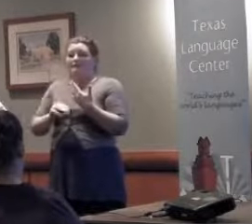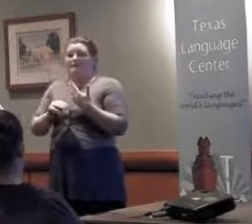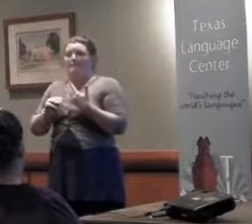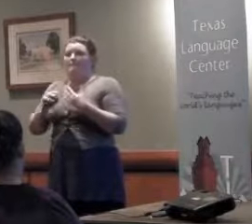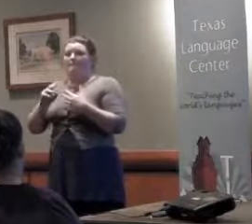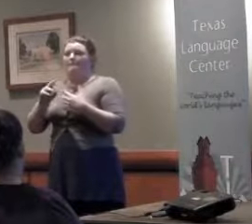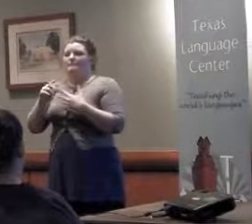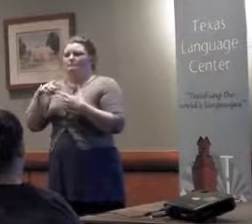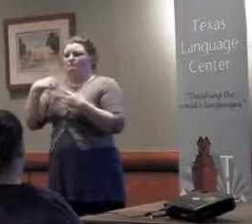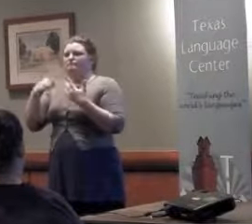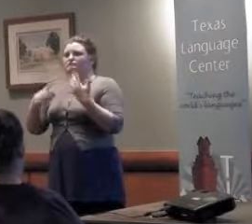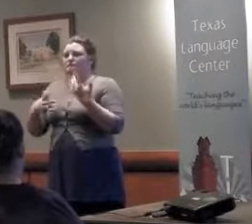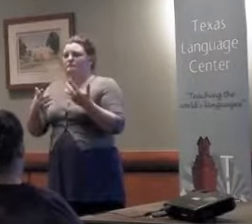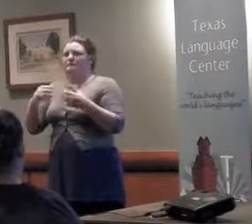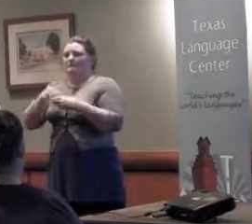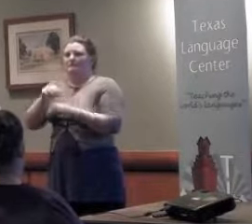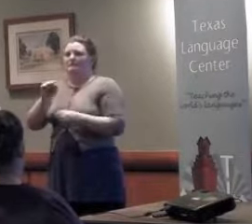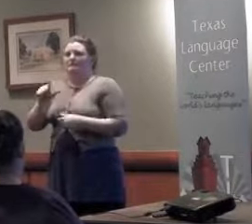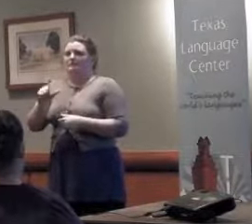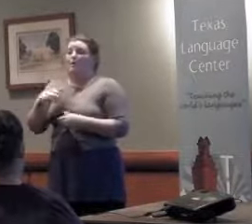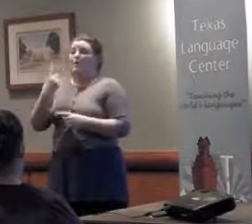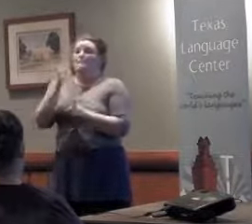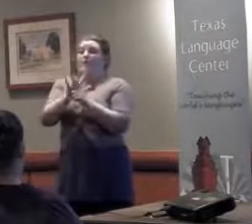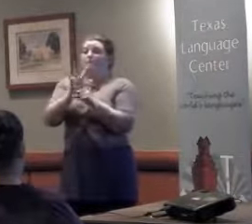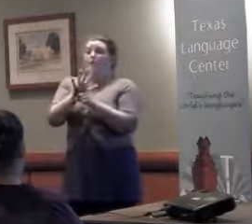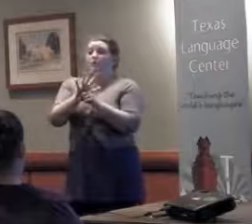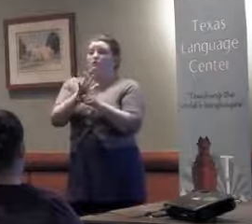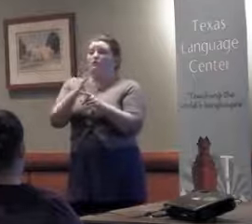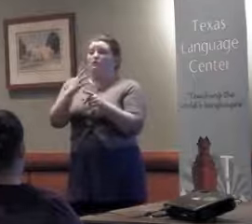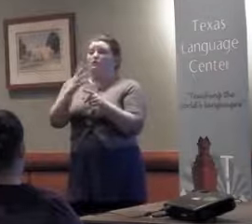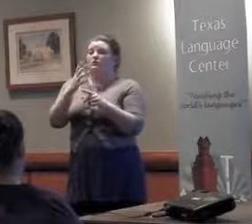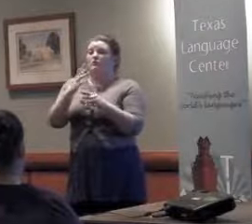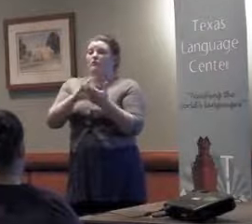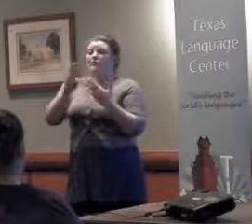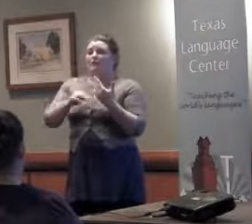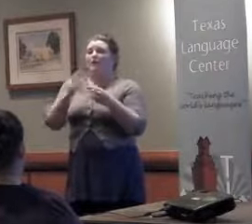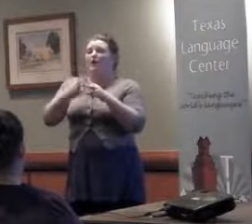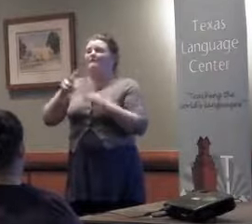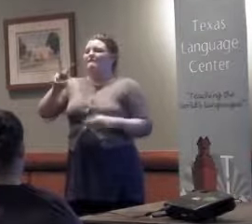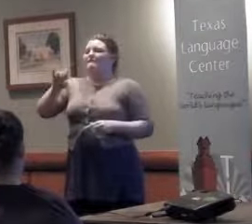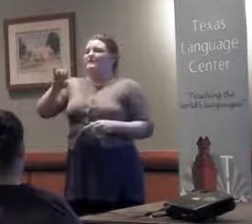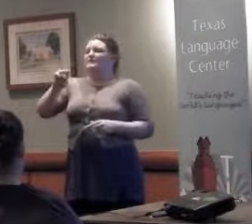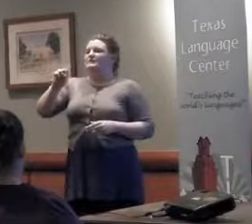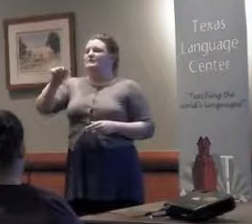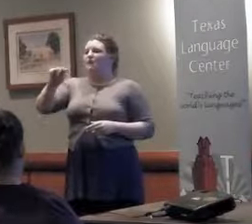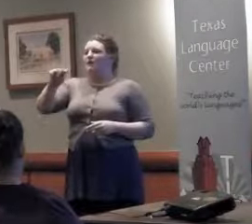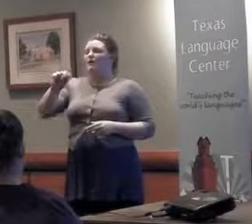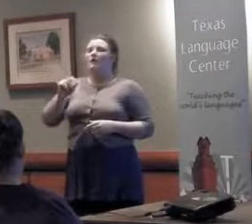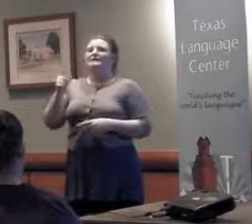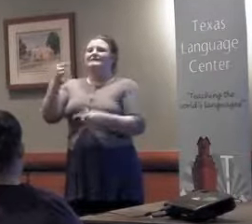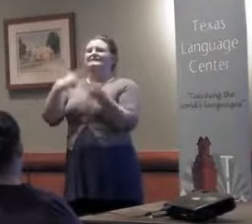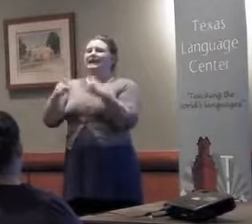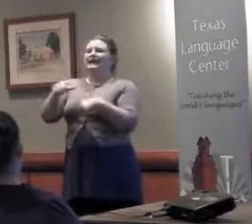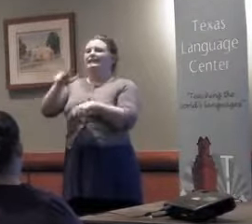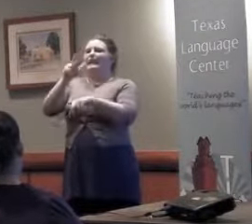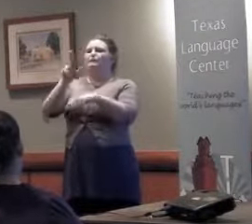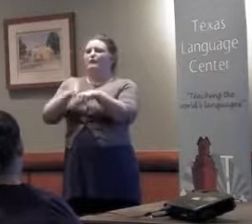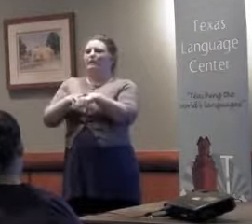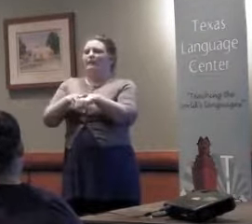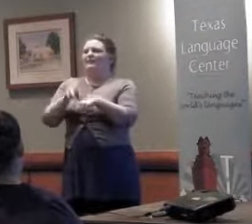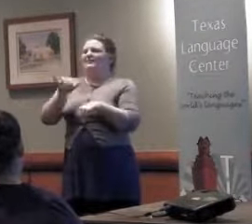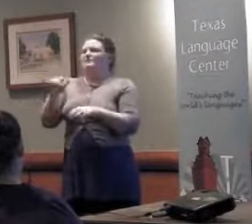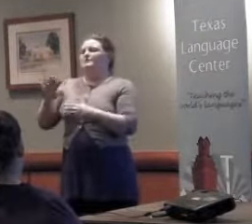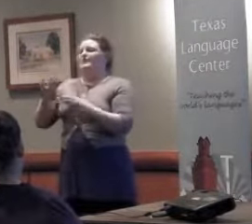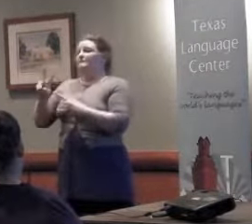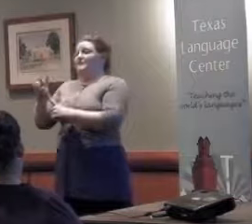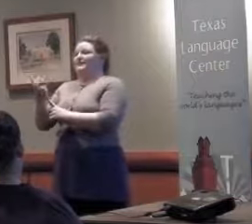ASL instruction. A pretty popular one is called VISTA, or Signing Naturally. VISTA is the community college